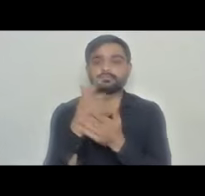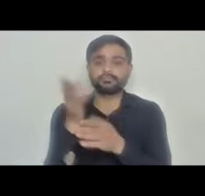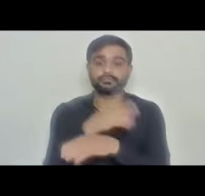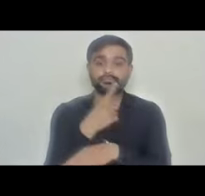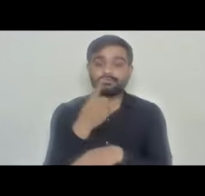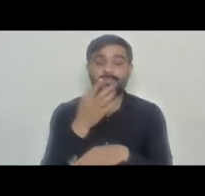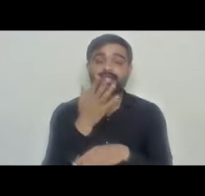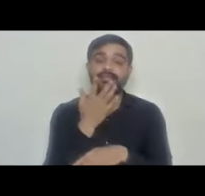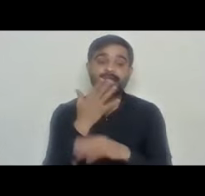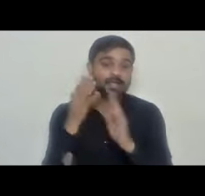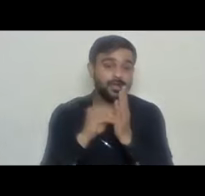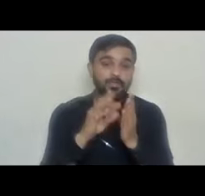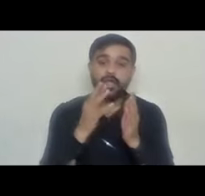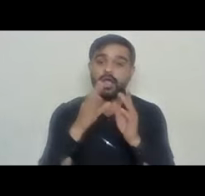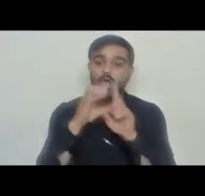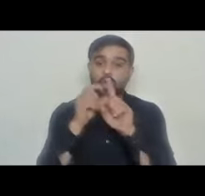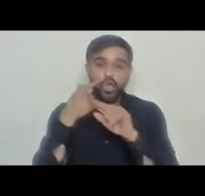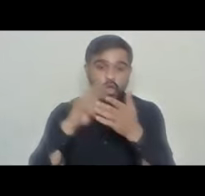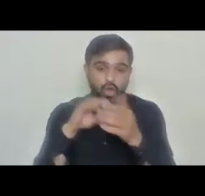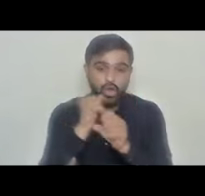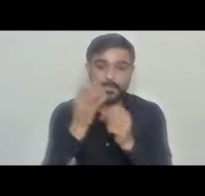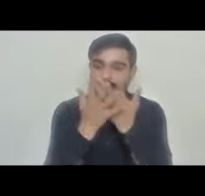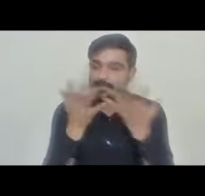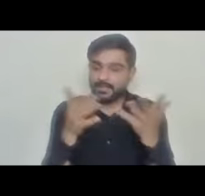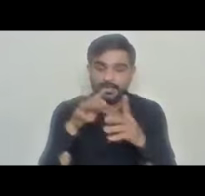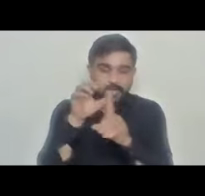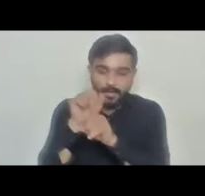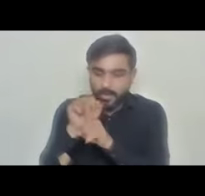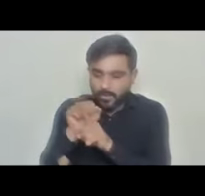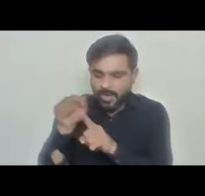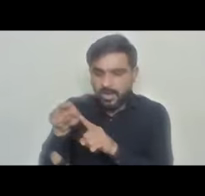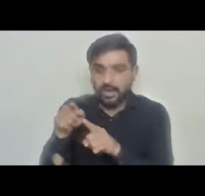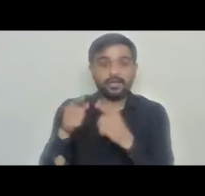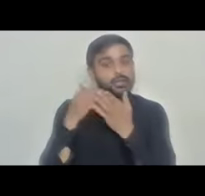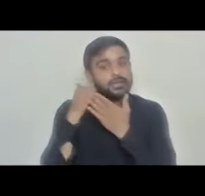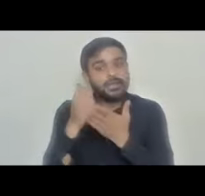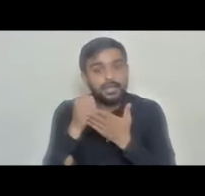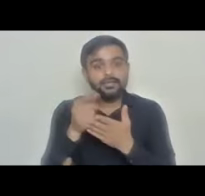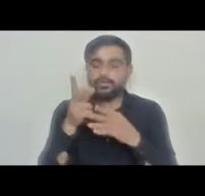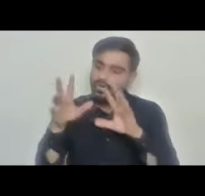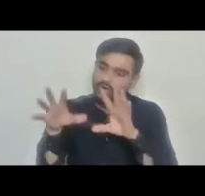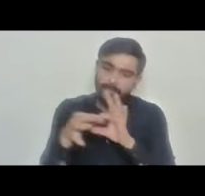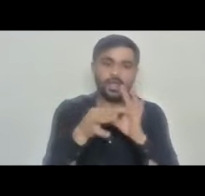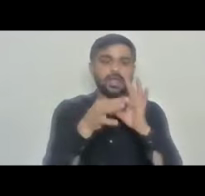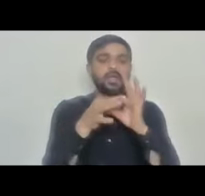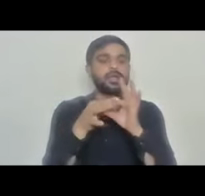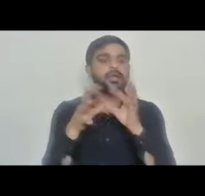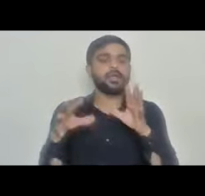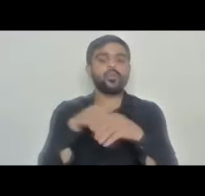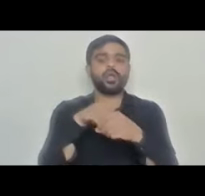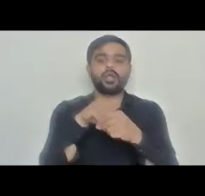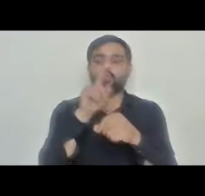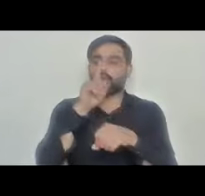use color coding and you use things like that, you identify themes. They would just help you keep all that stuff together in